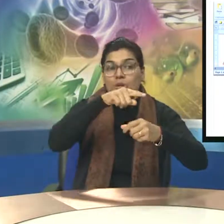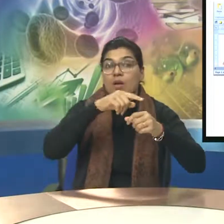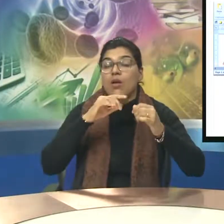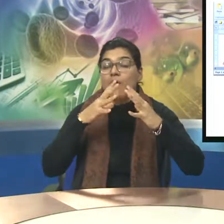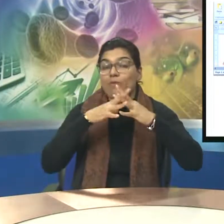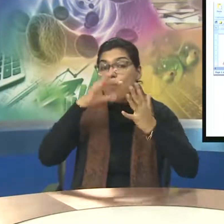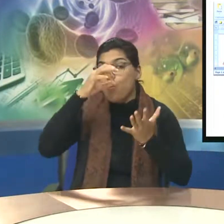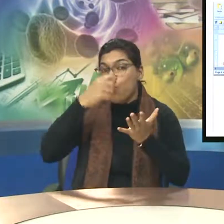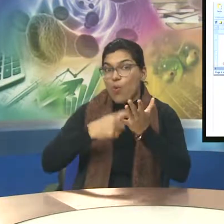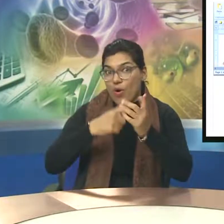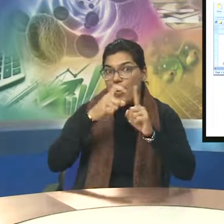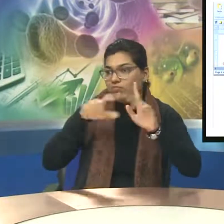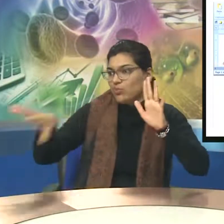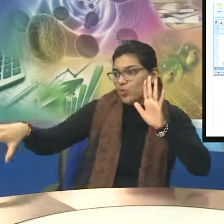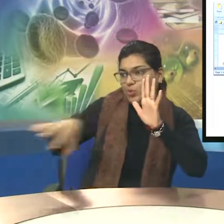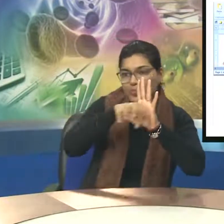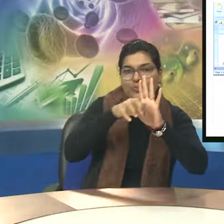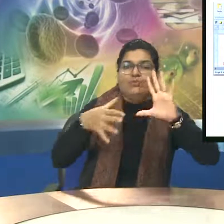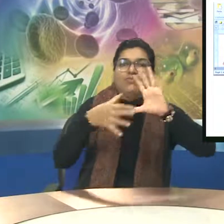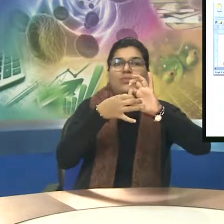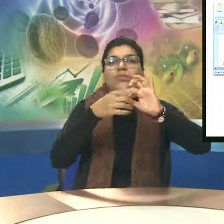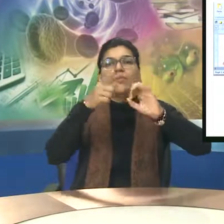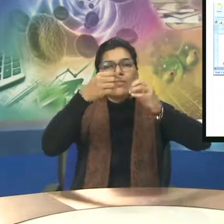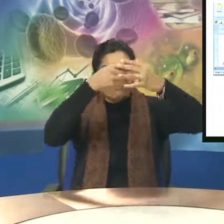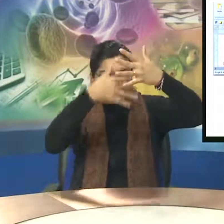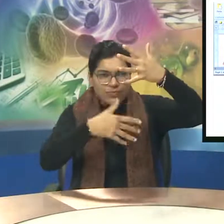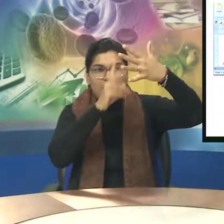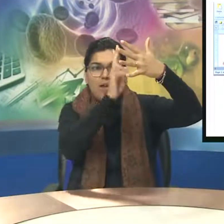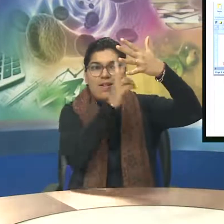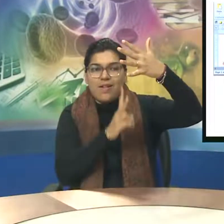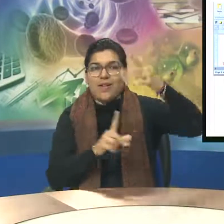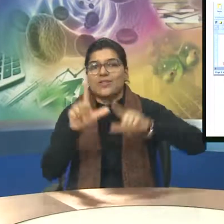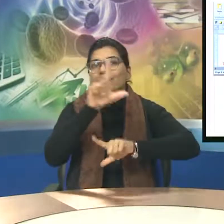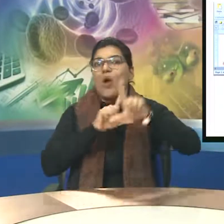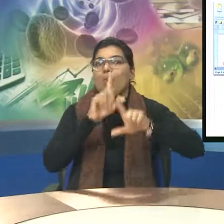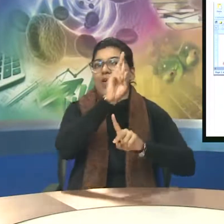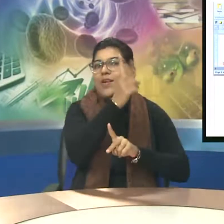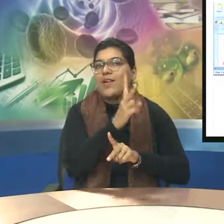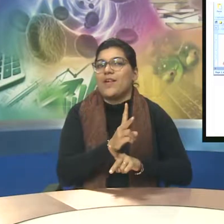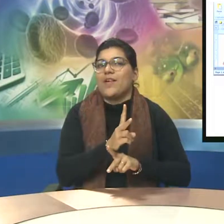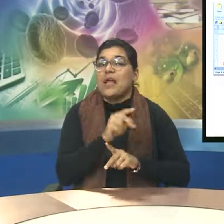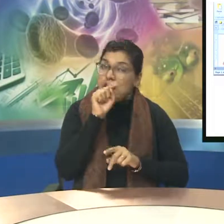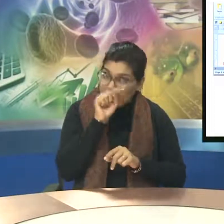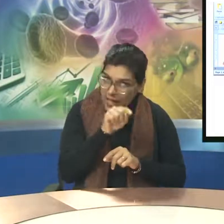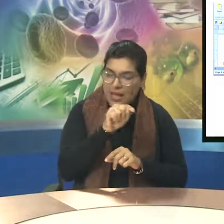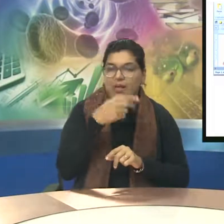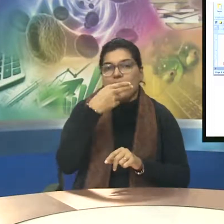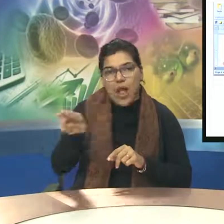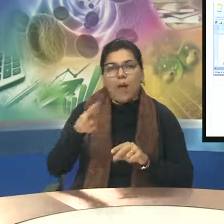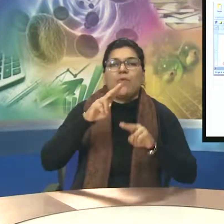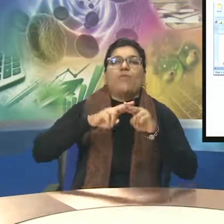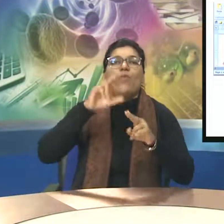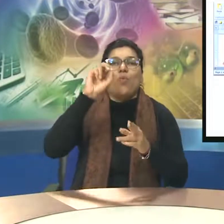or in any other language. If you want to add font, you can download the